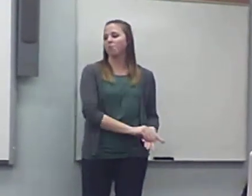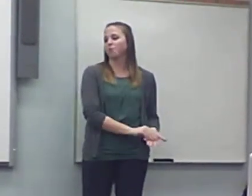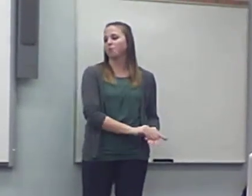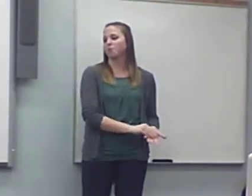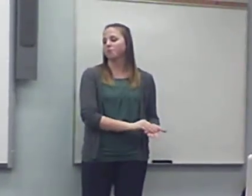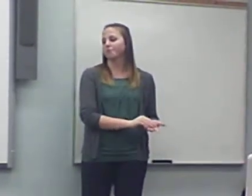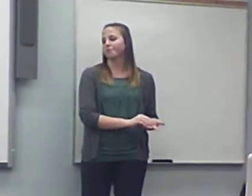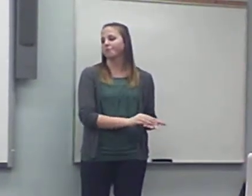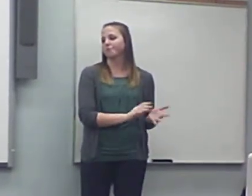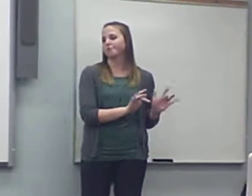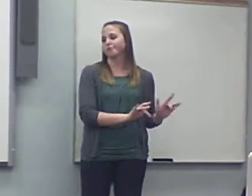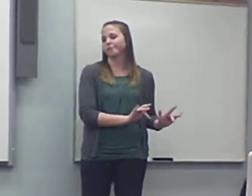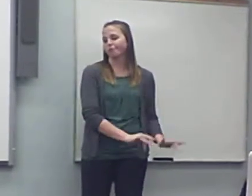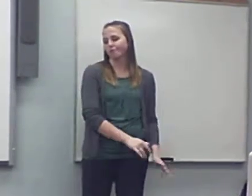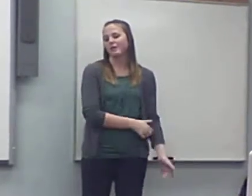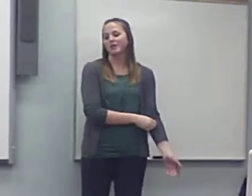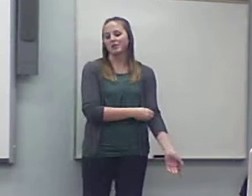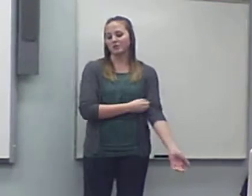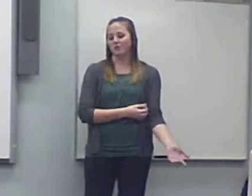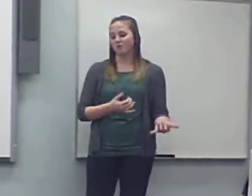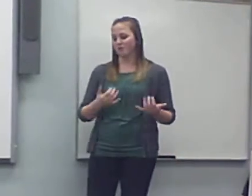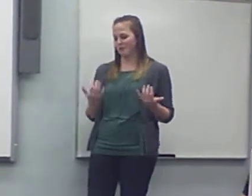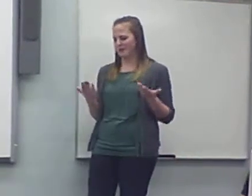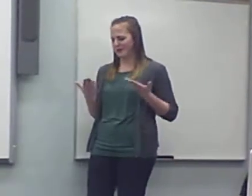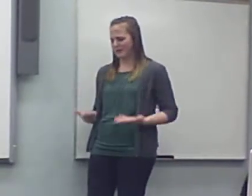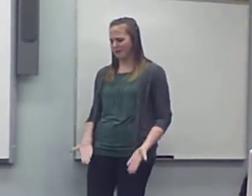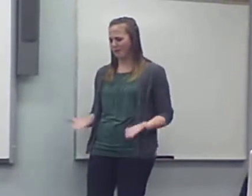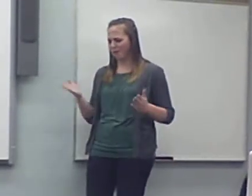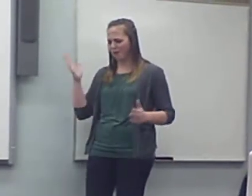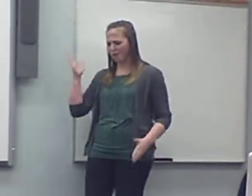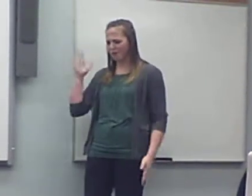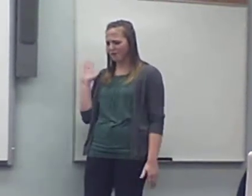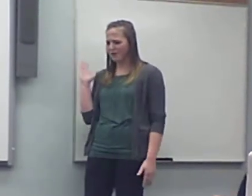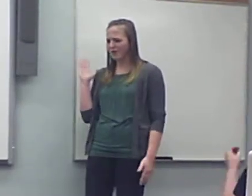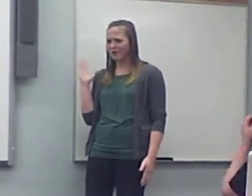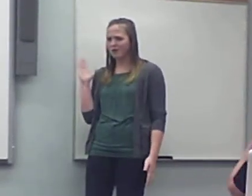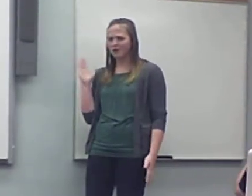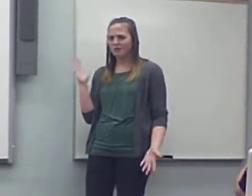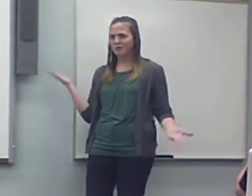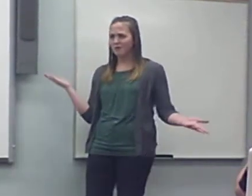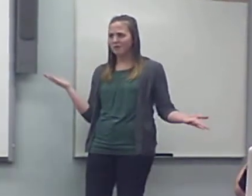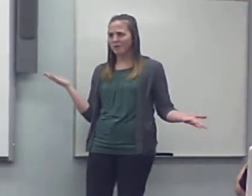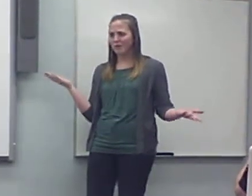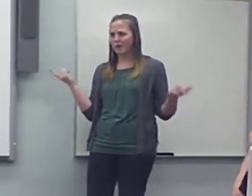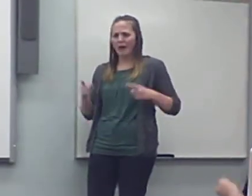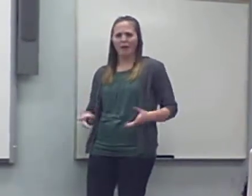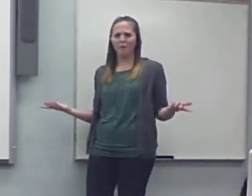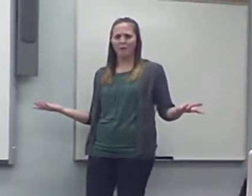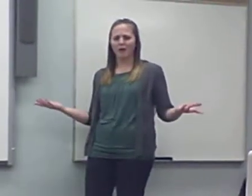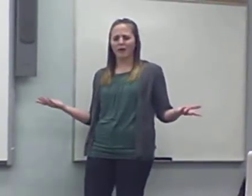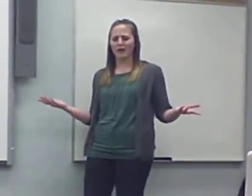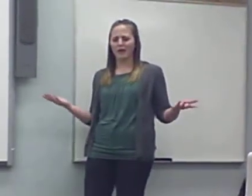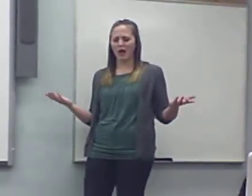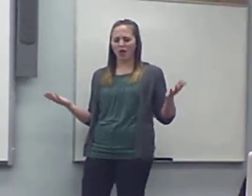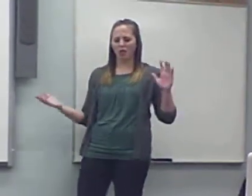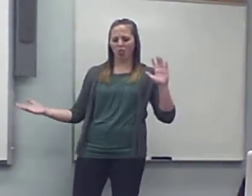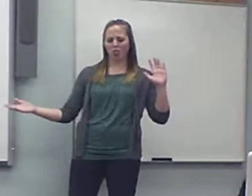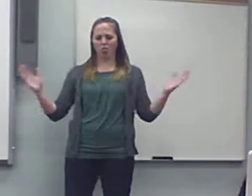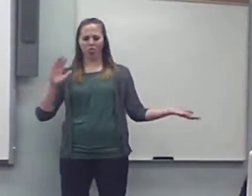along, and now nobody wants to do anything with it. So then there becomes this big disparity between the two skills that,